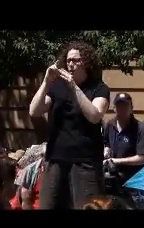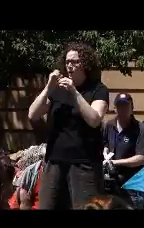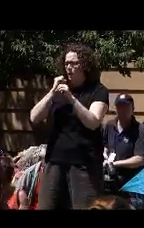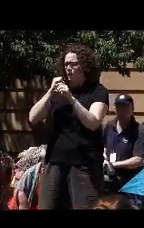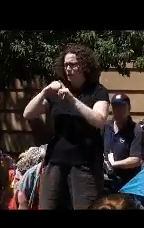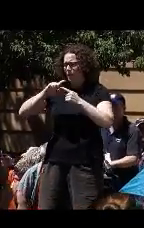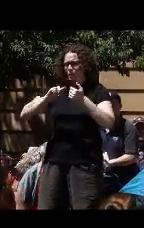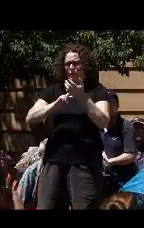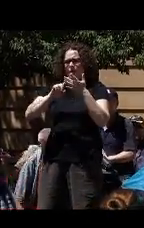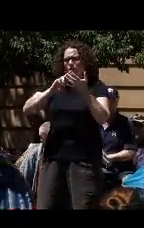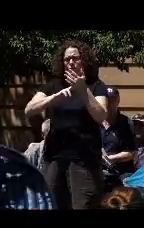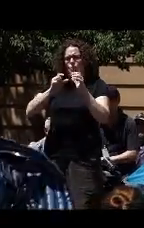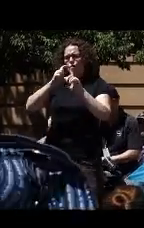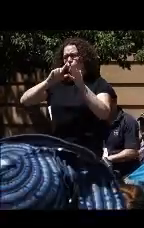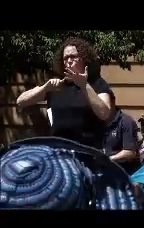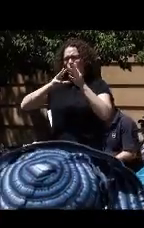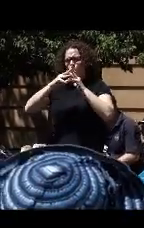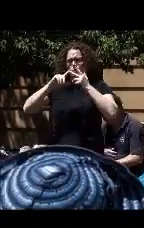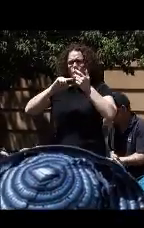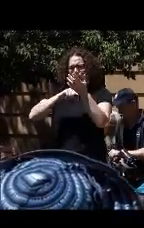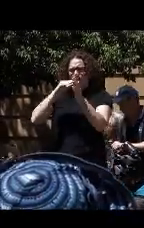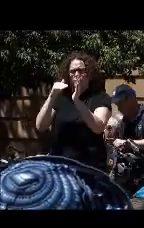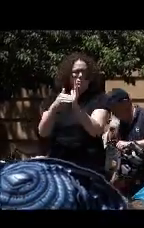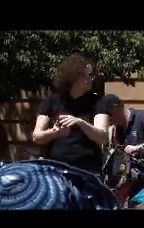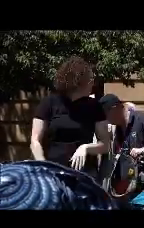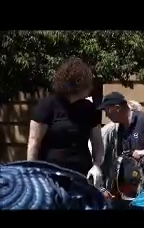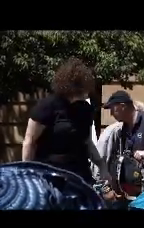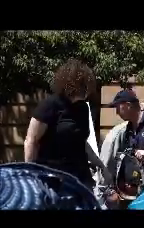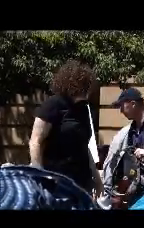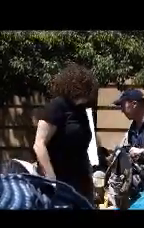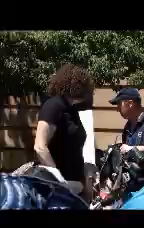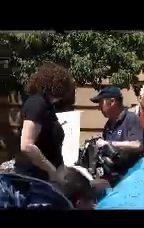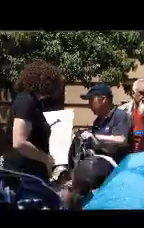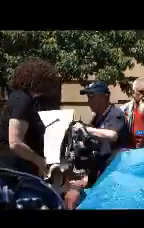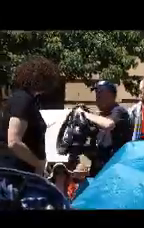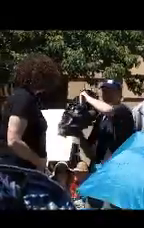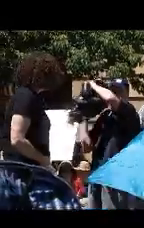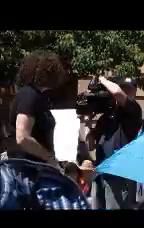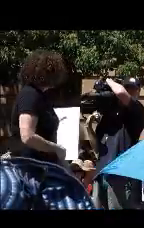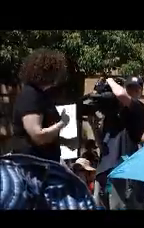Vivitz. And if he could please come up now and conduct that for us. Thank you, Kevin.